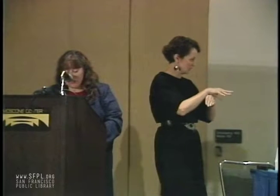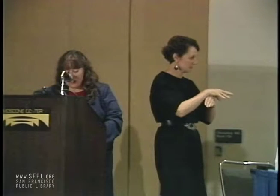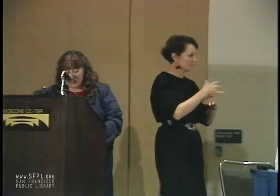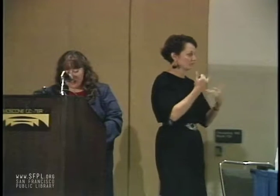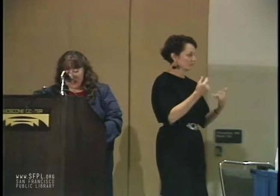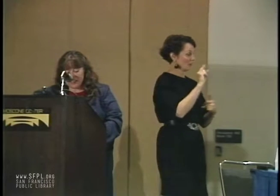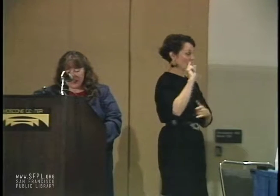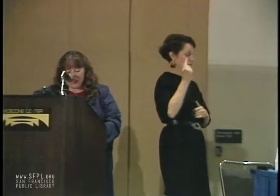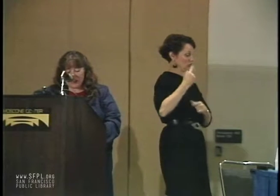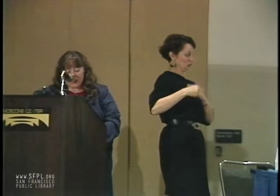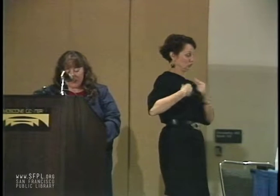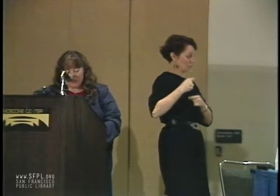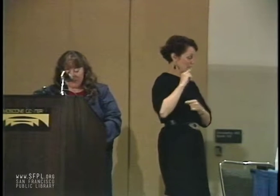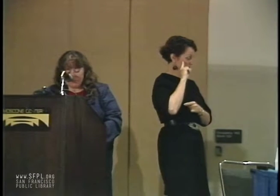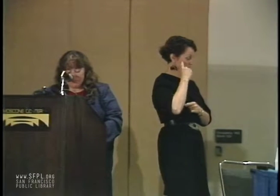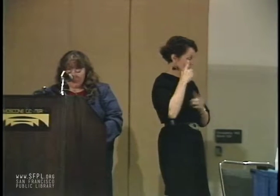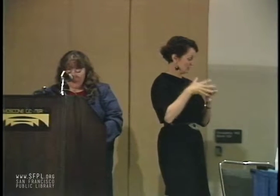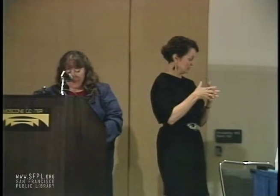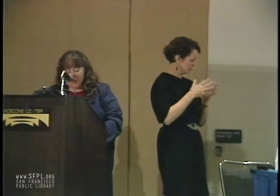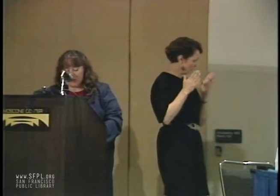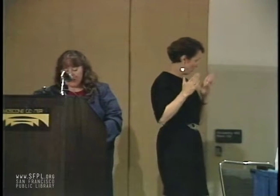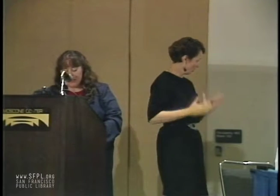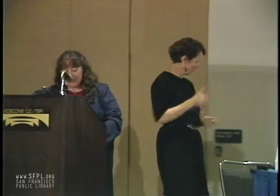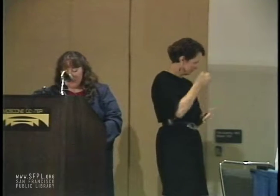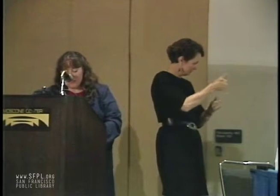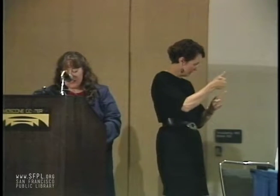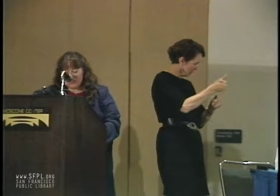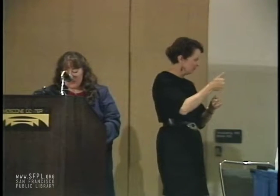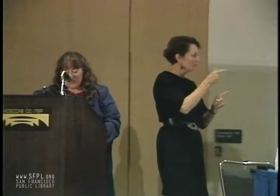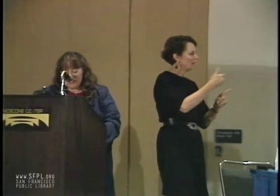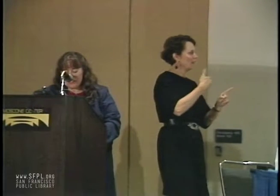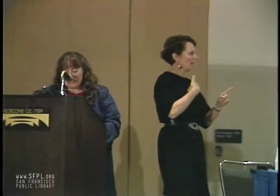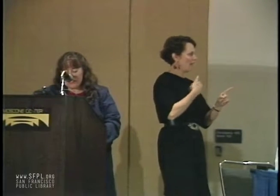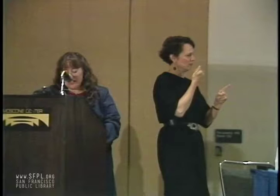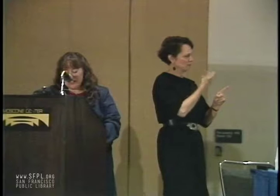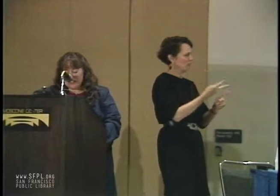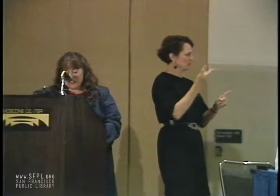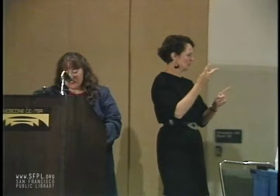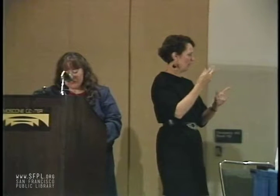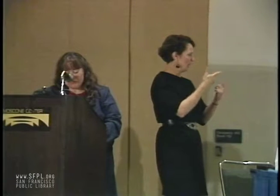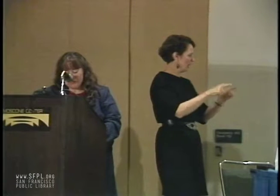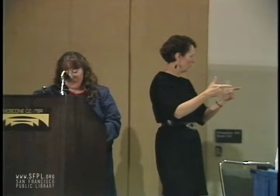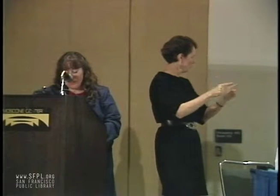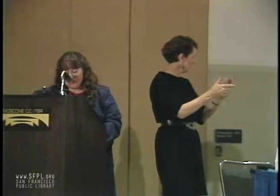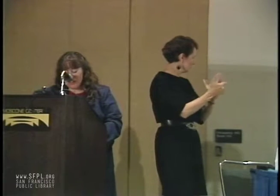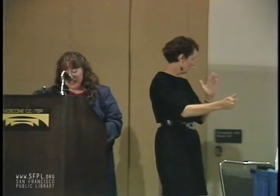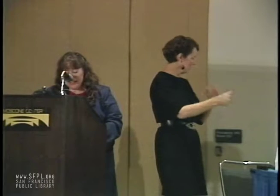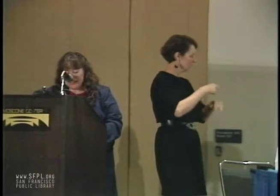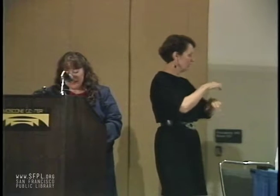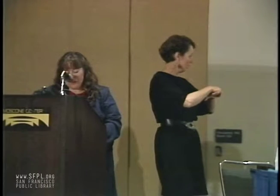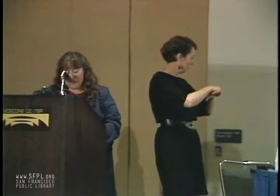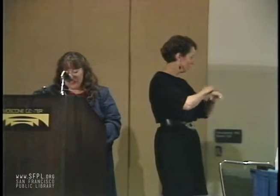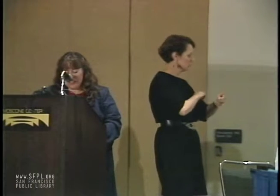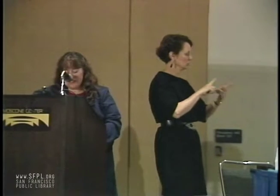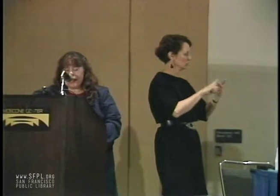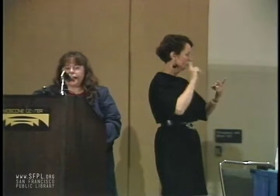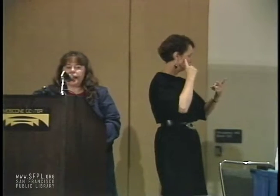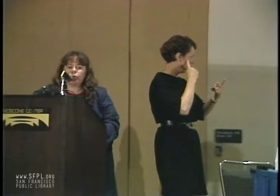first-generation Chinese-American and possesses multilingual skills in English, Chinese, American Sign Language,